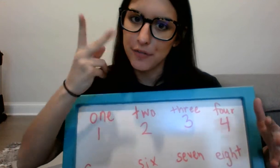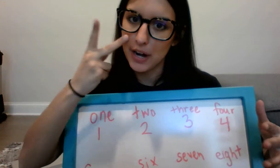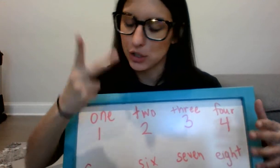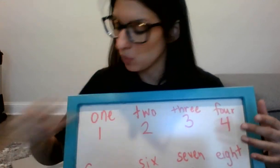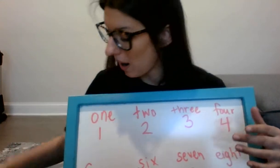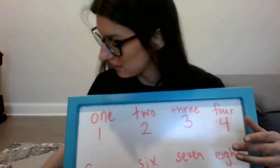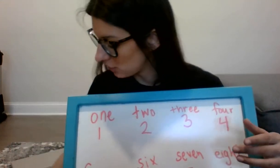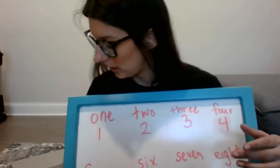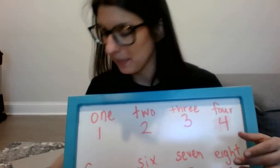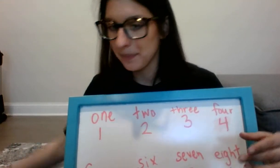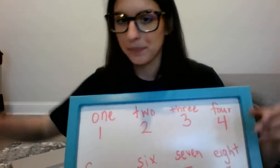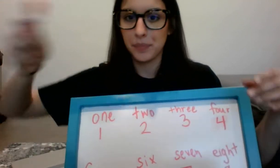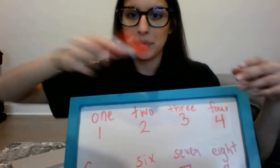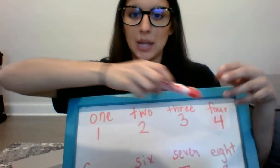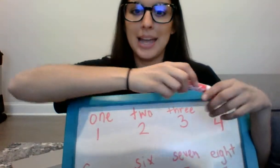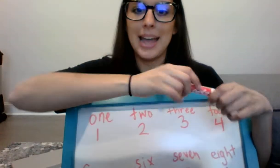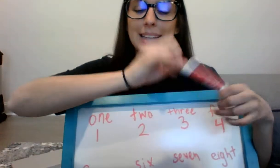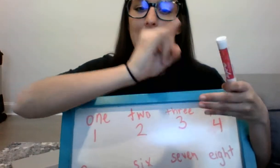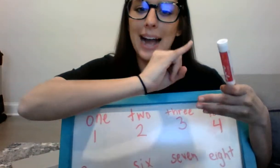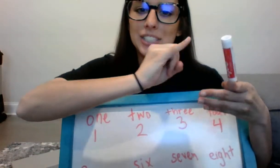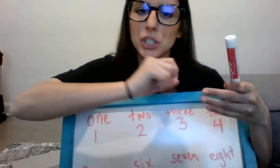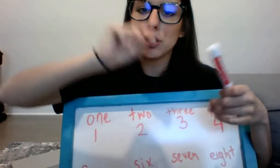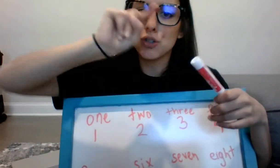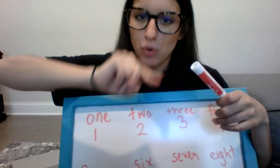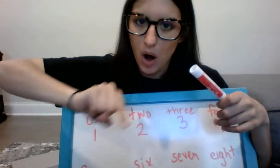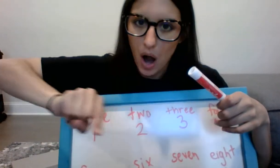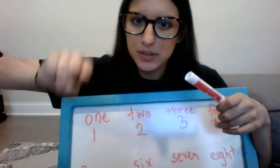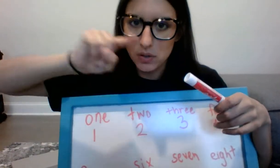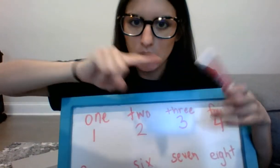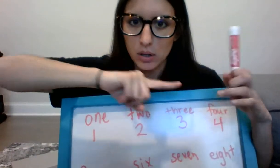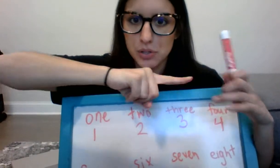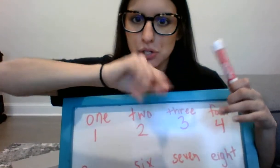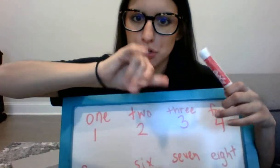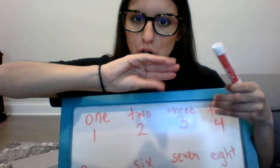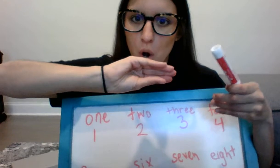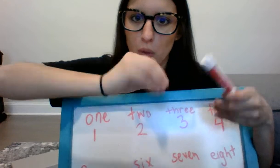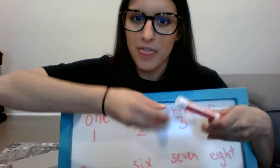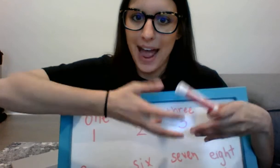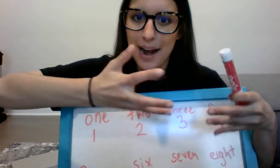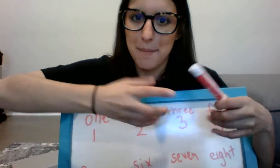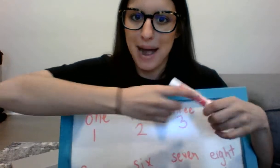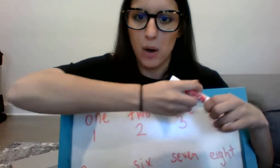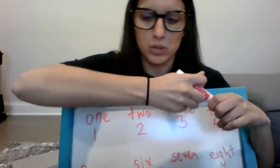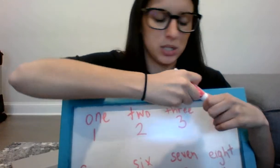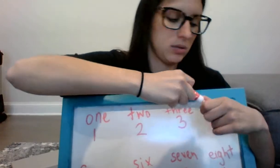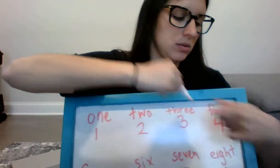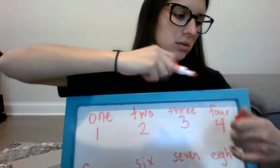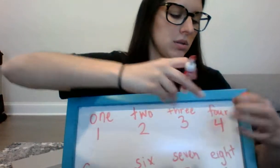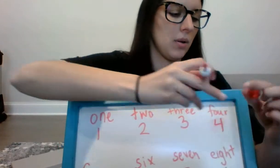finished watching is actually draw circles to show that amount.